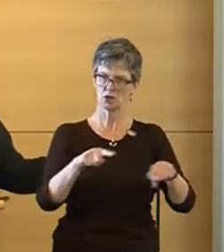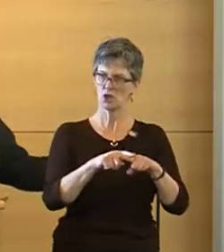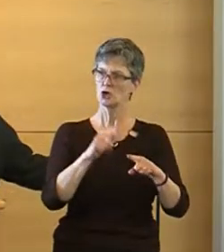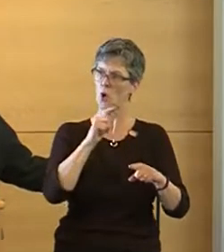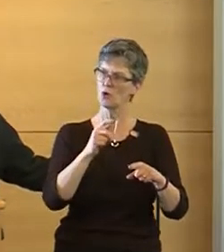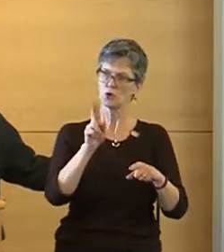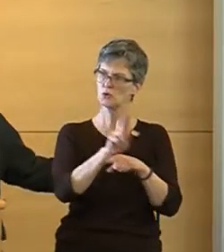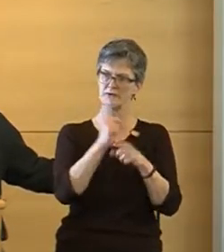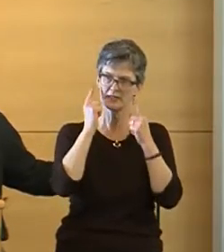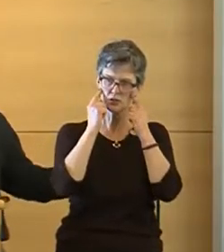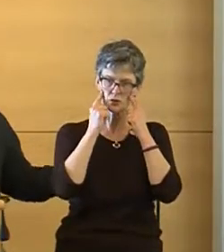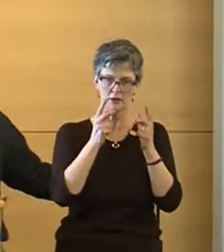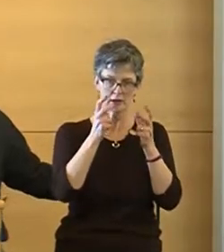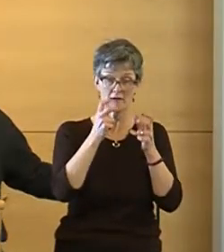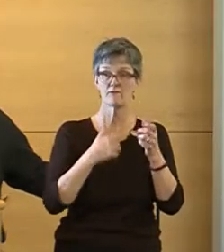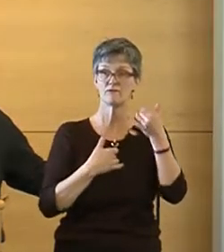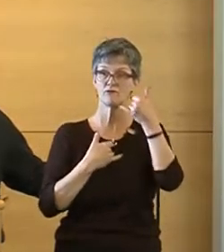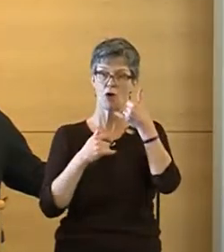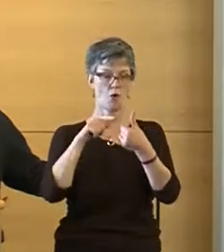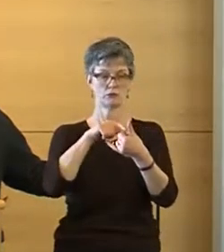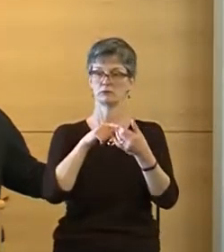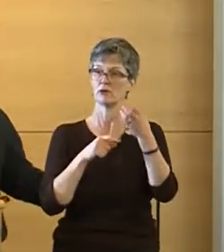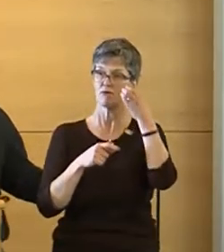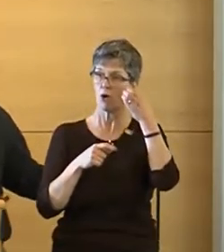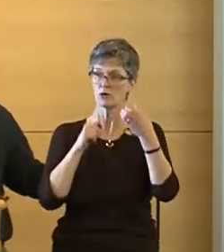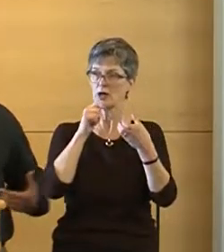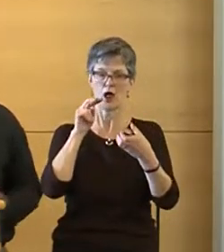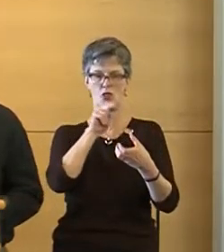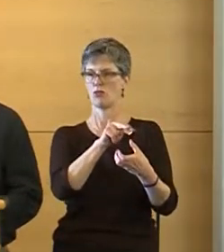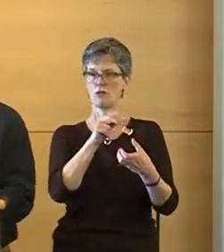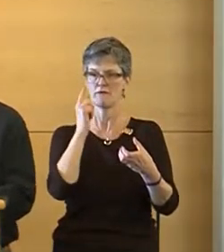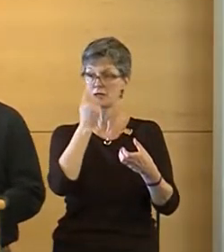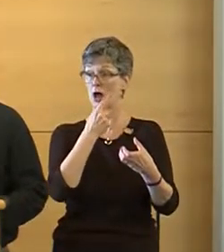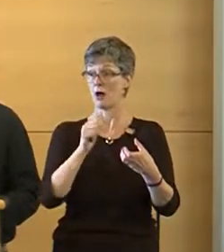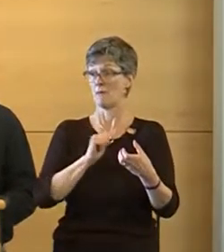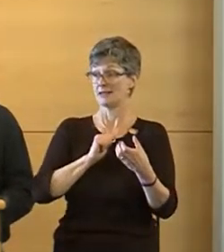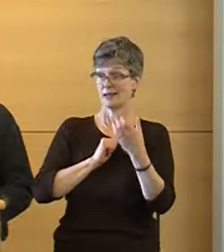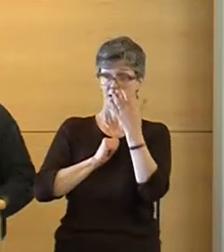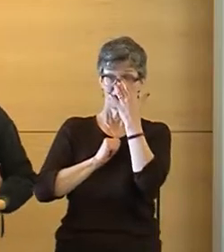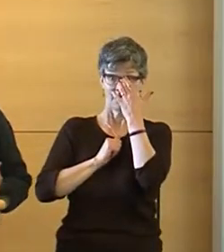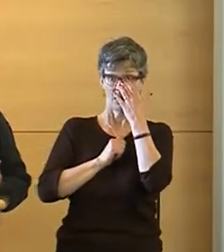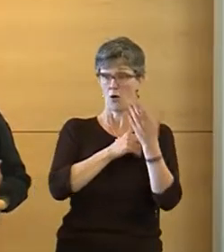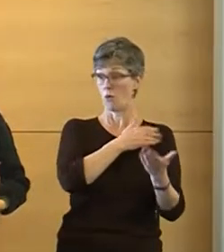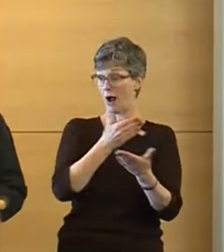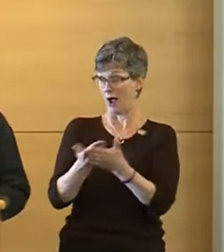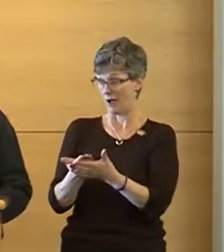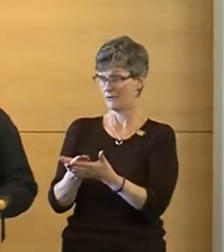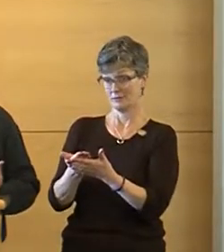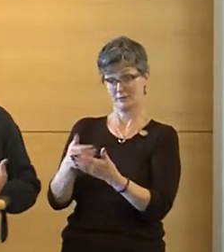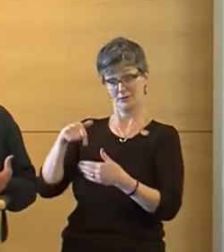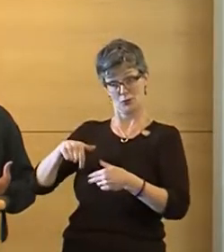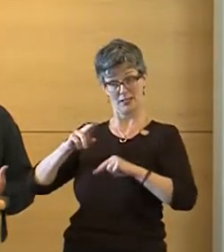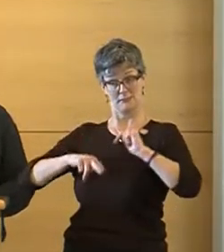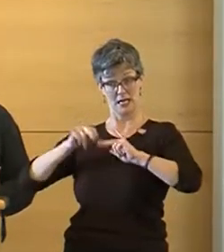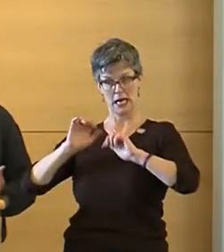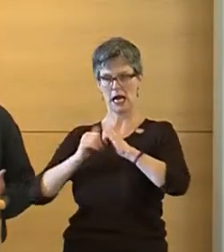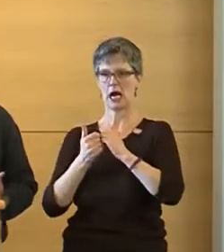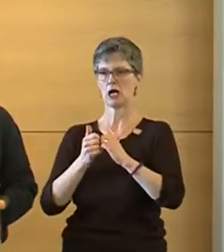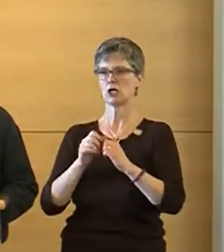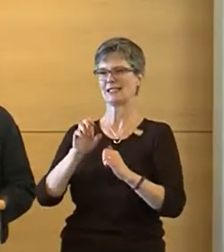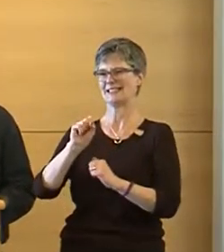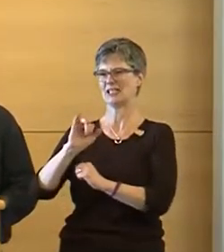that impacts the experience that that person is having. You've got some people who are not using a monitor, so they're